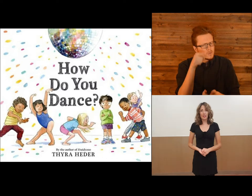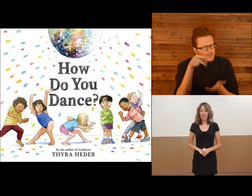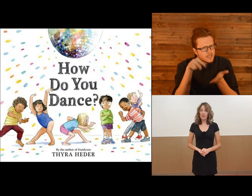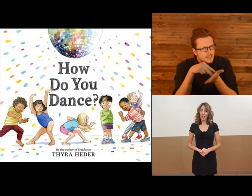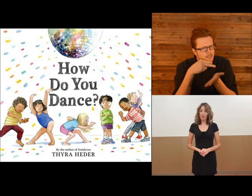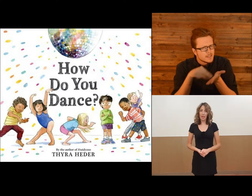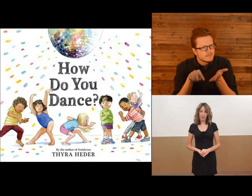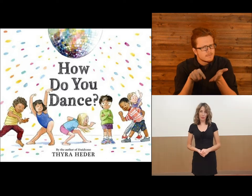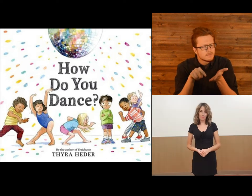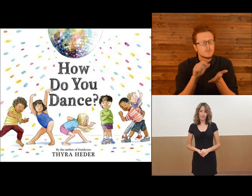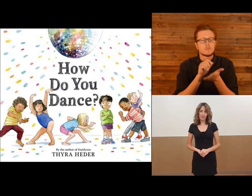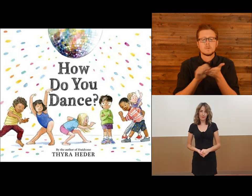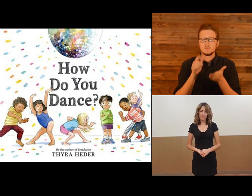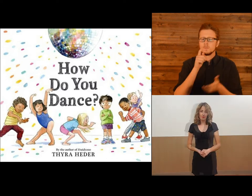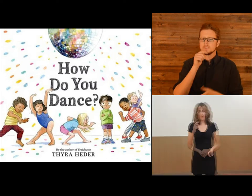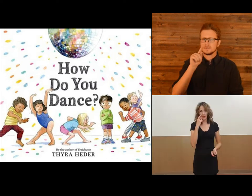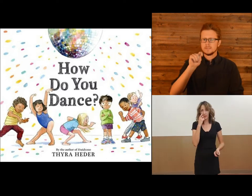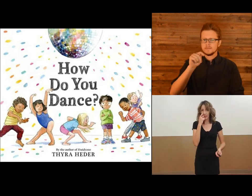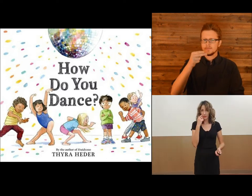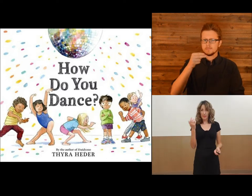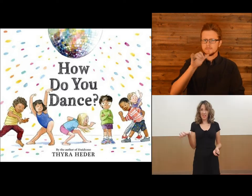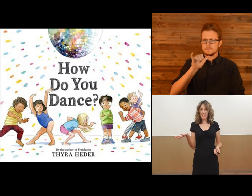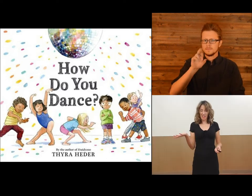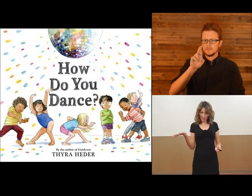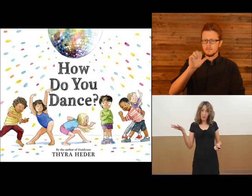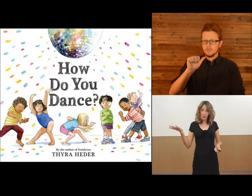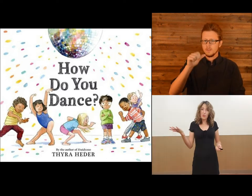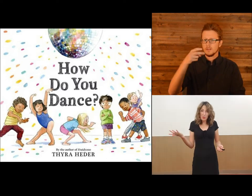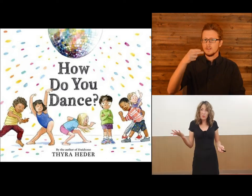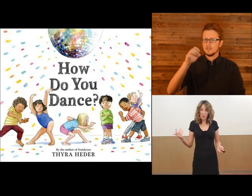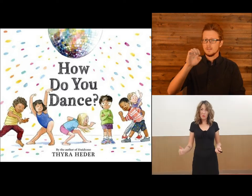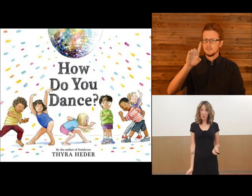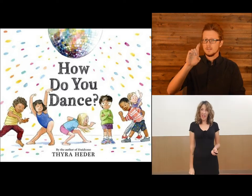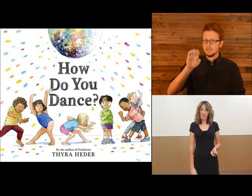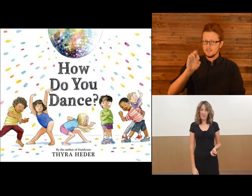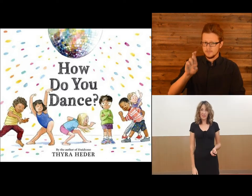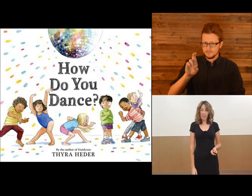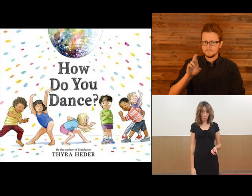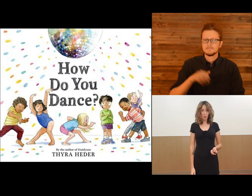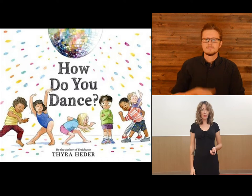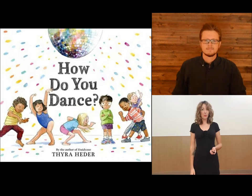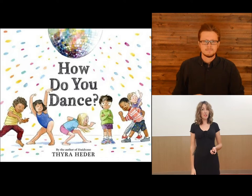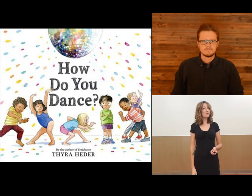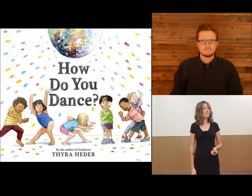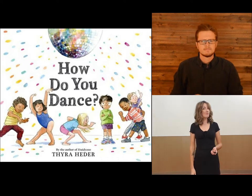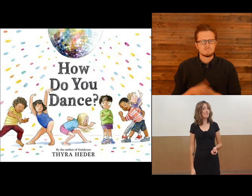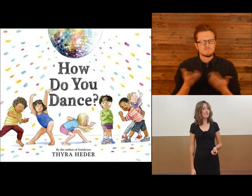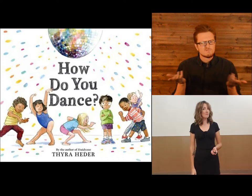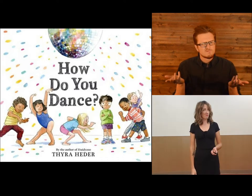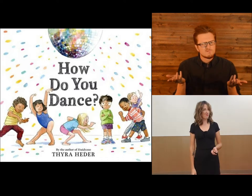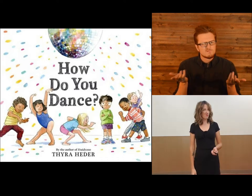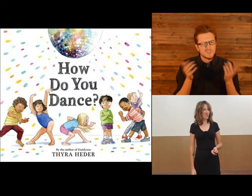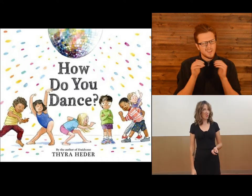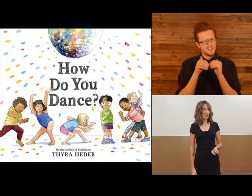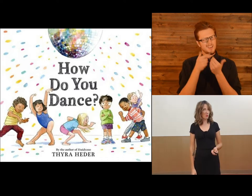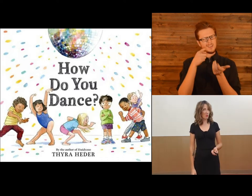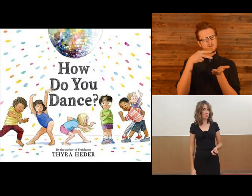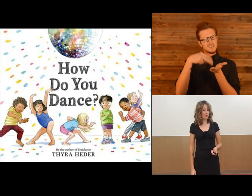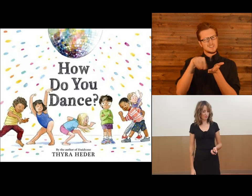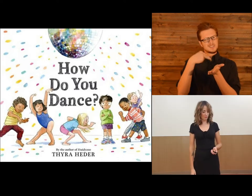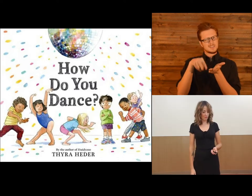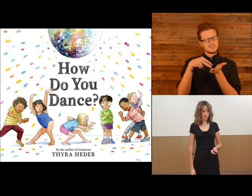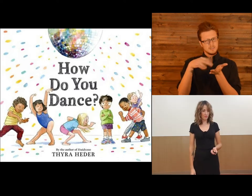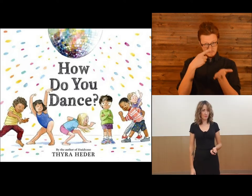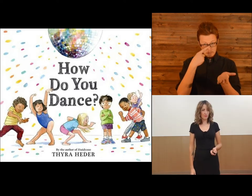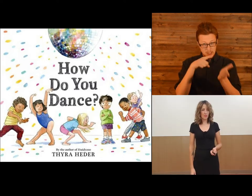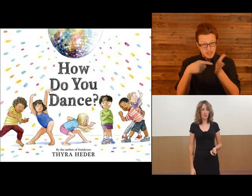by Thyra Heder. And how do you dance? Can you show me? Very cool.